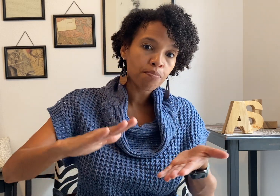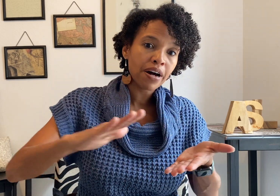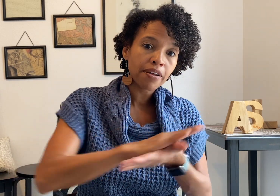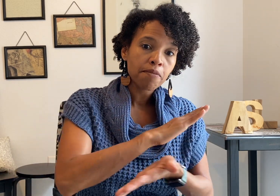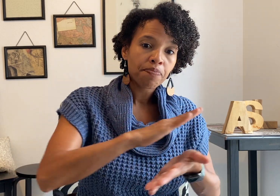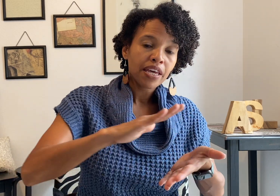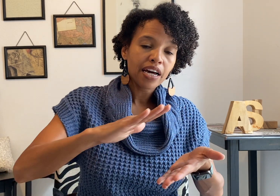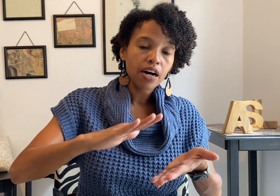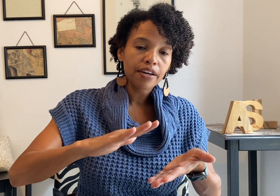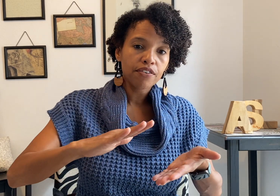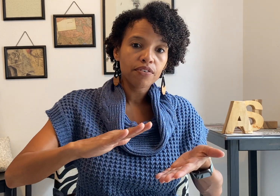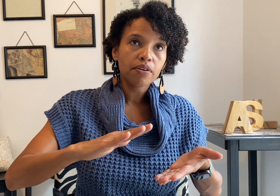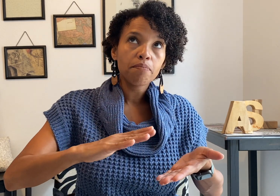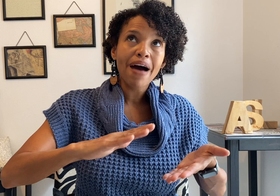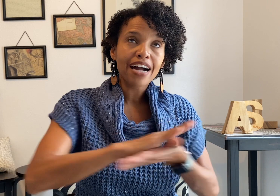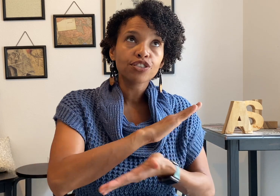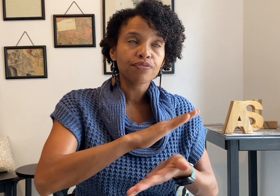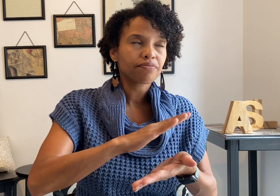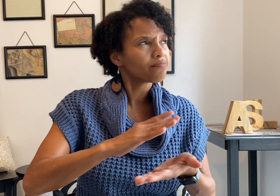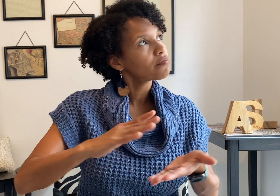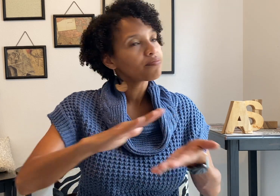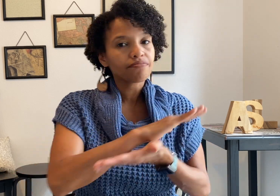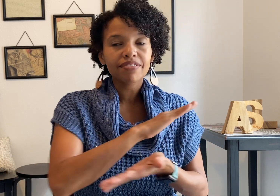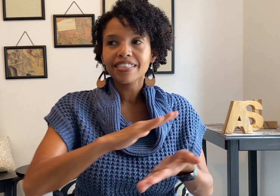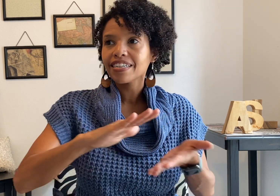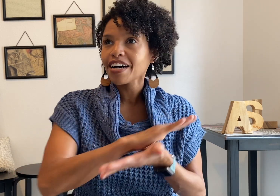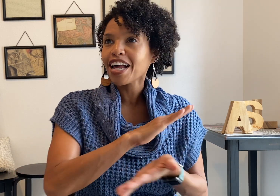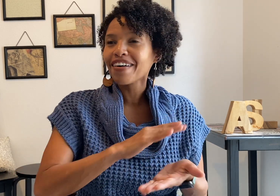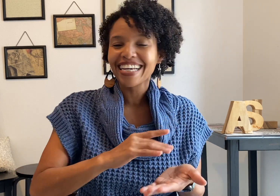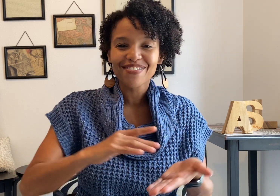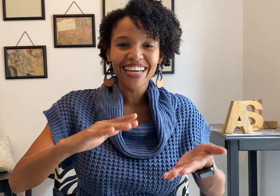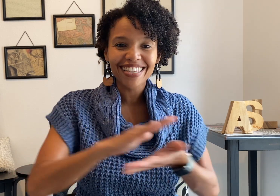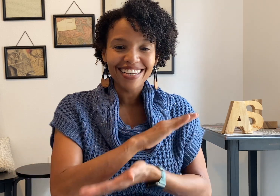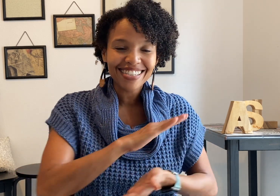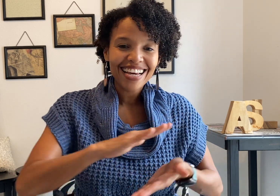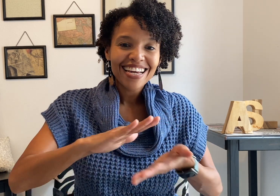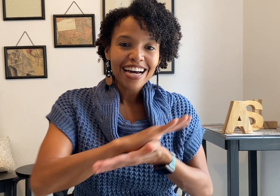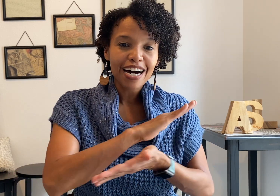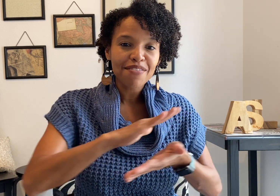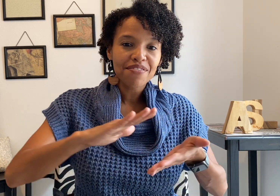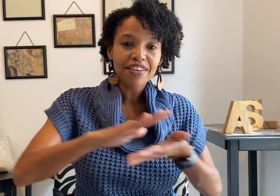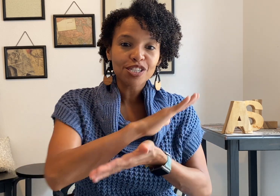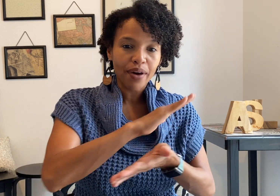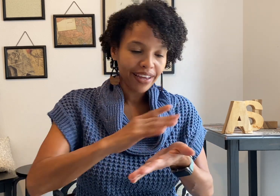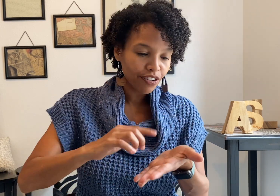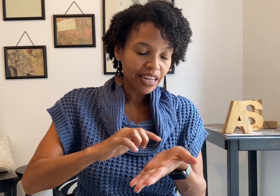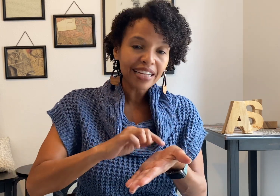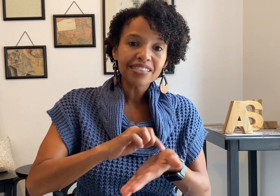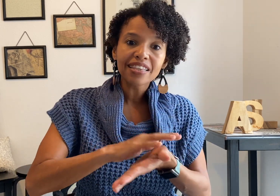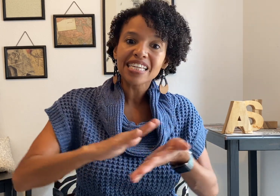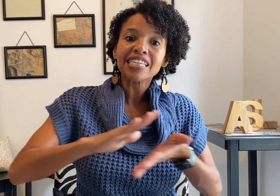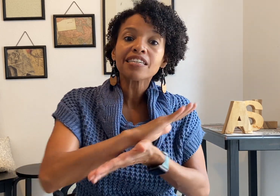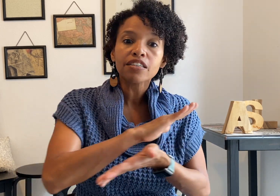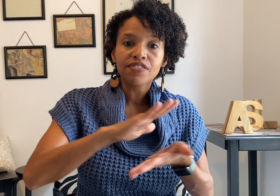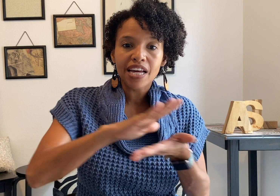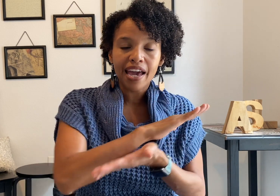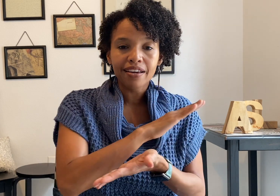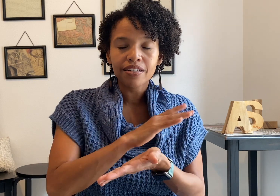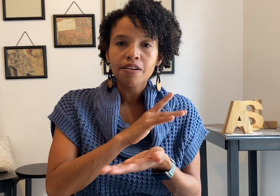but back to, how do I explain this? This way, against like the heel of the hand. It's